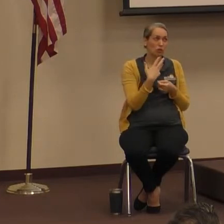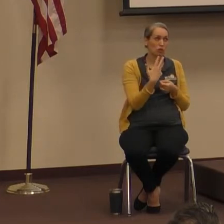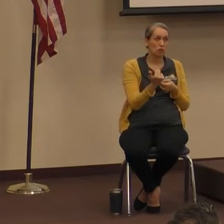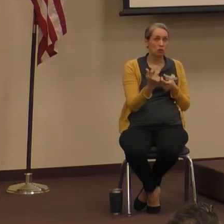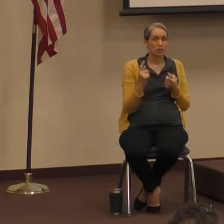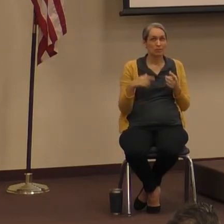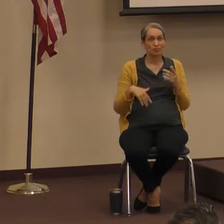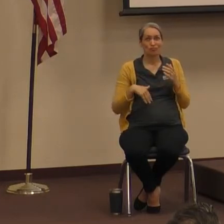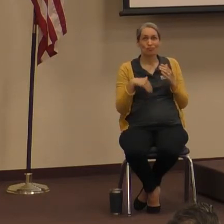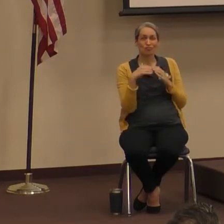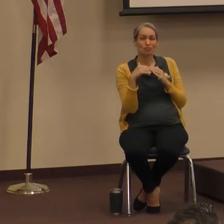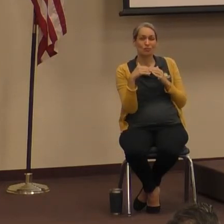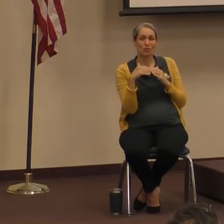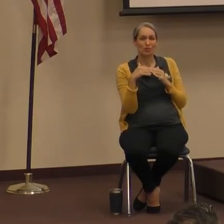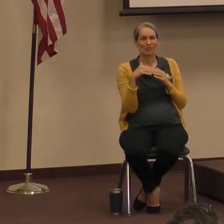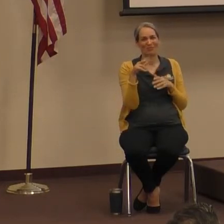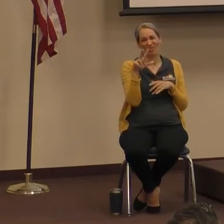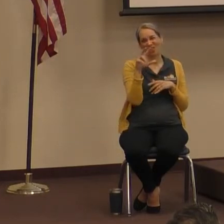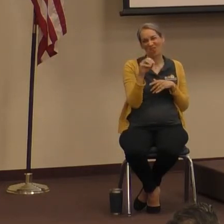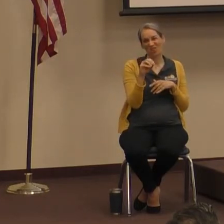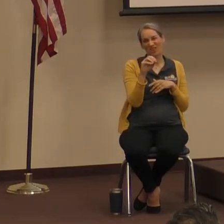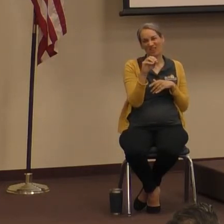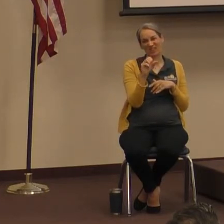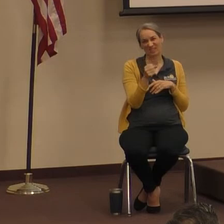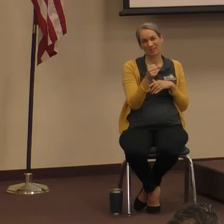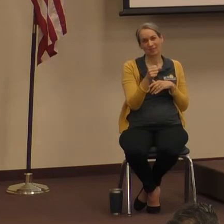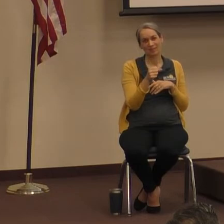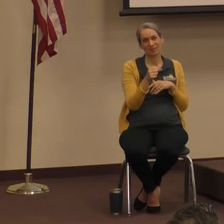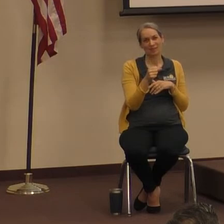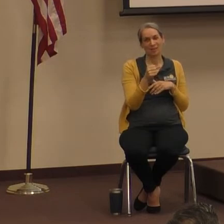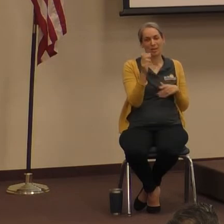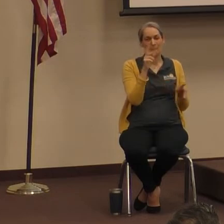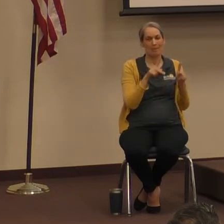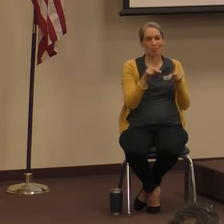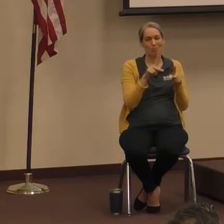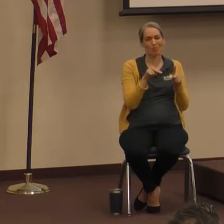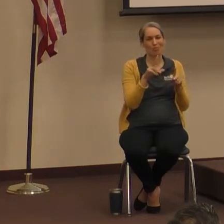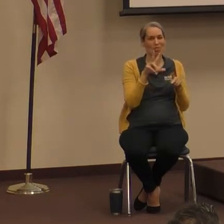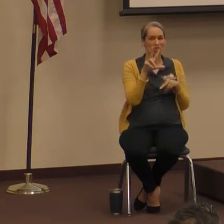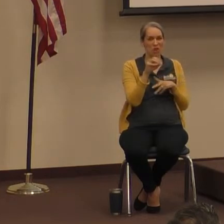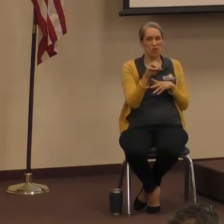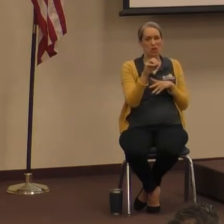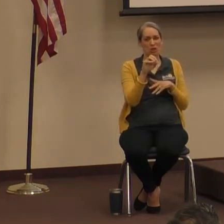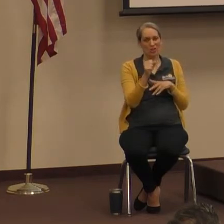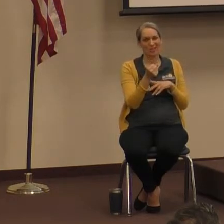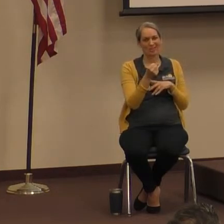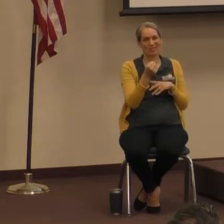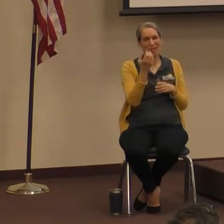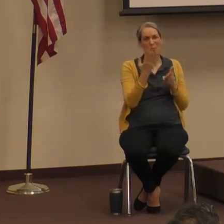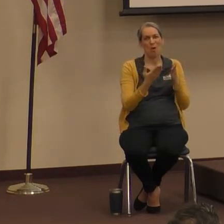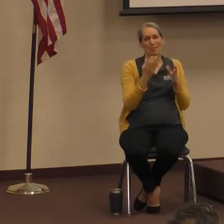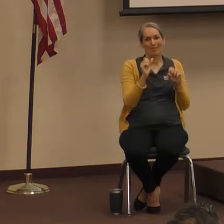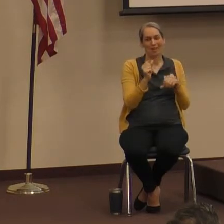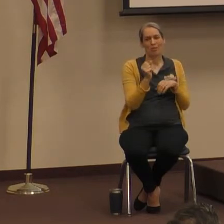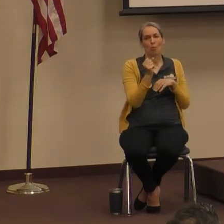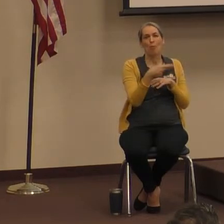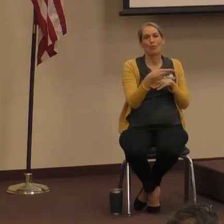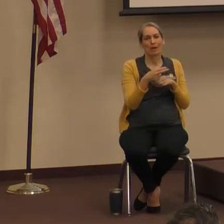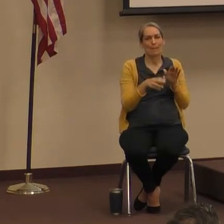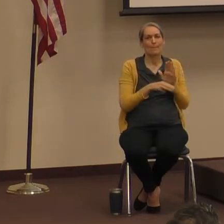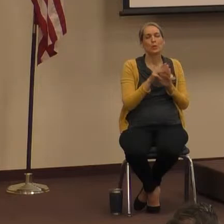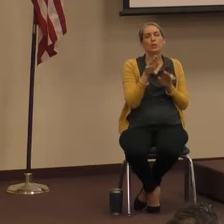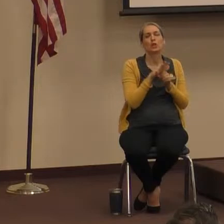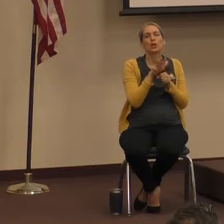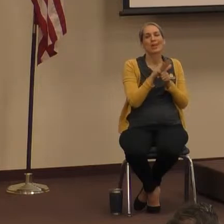maybe 30s. By mid-30s, you probably should kick it. I mean, you should be mature enough to get out of it by that time.